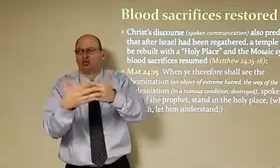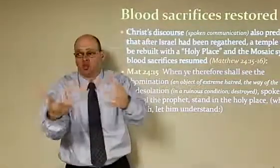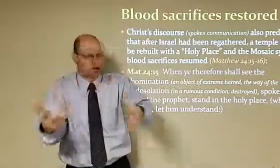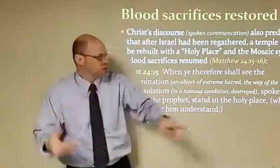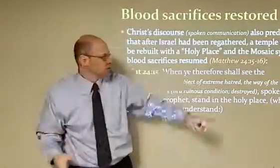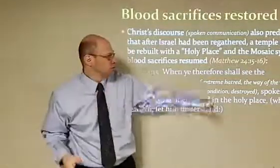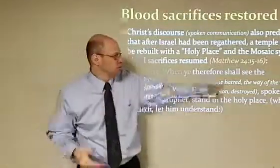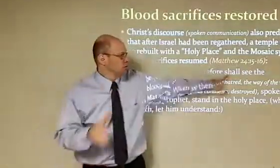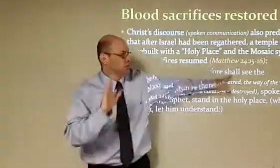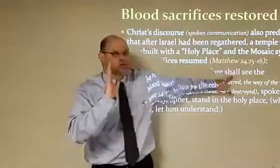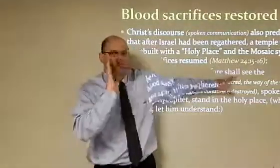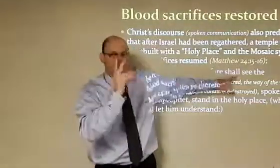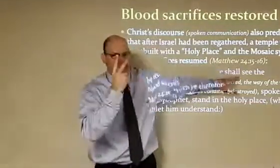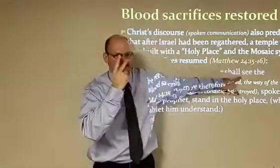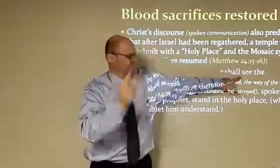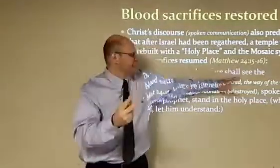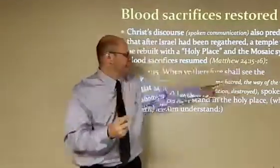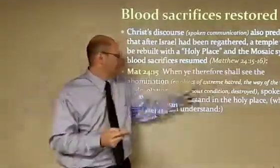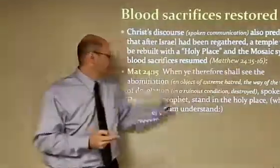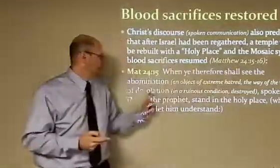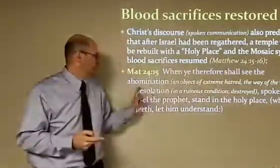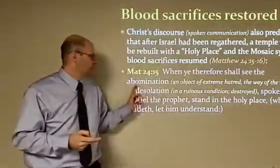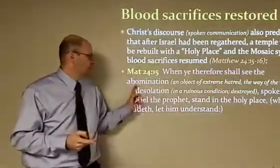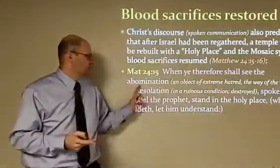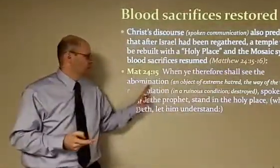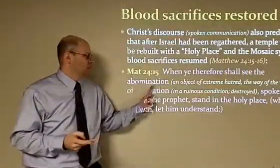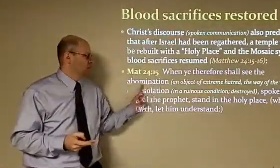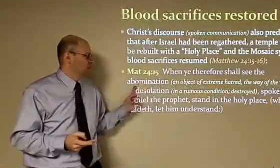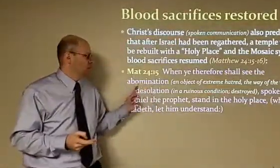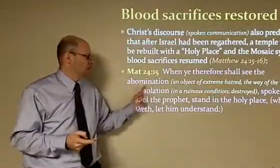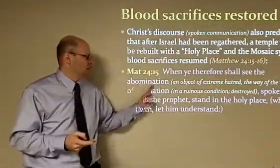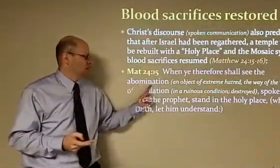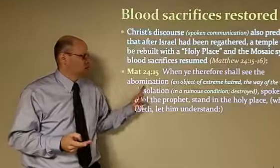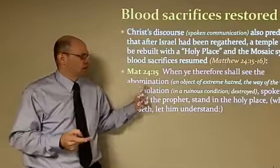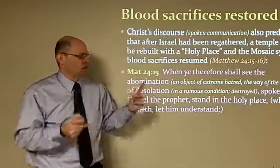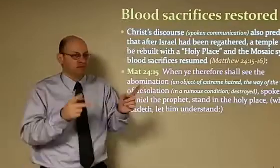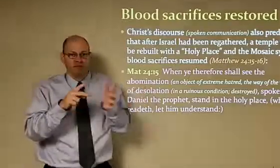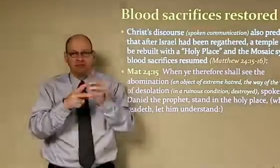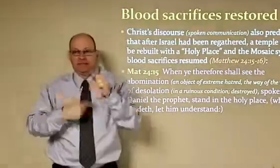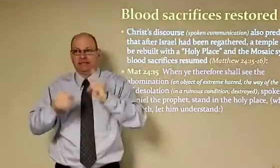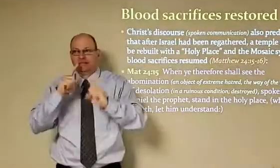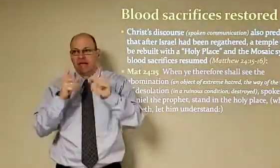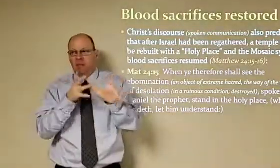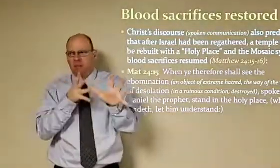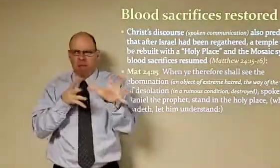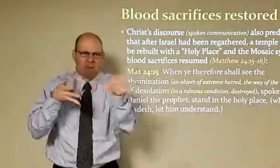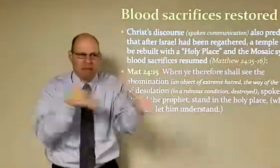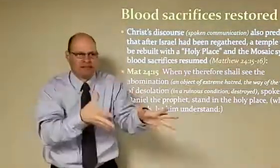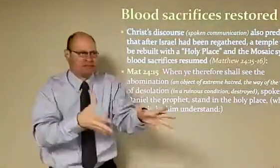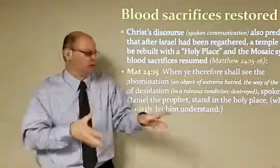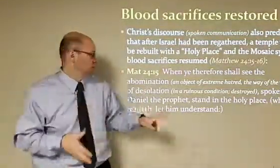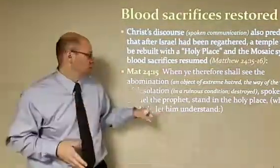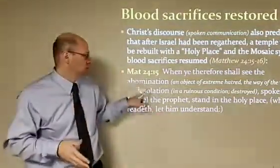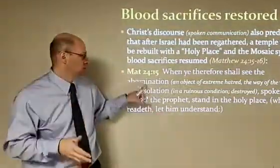When ye therefore shall see the abomination of desolation. My sign